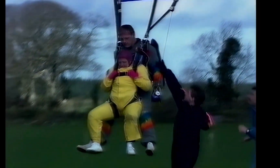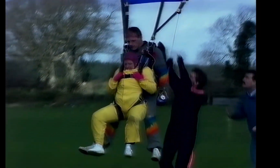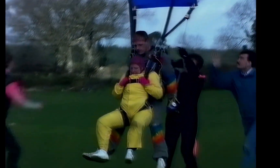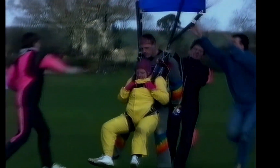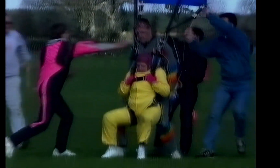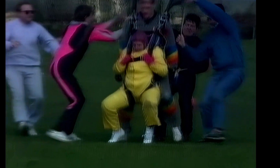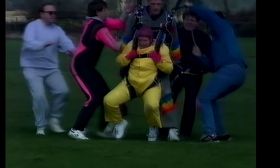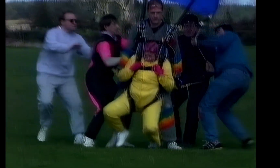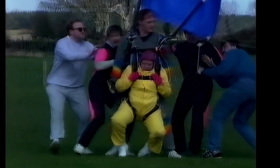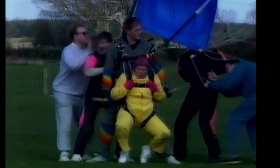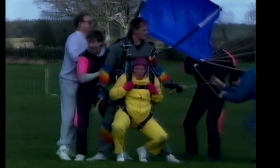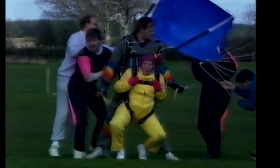winds might change,